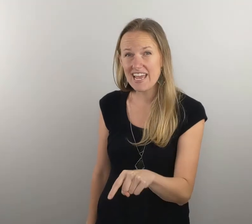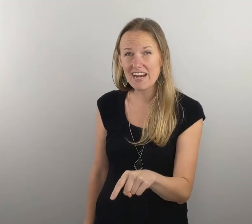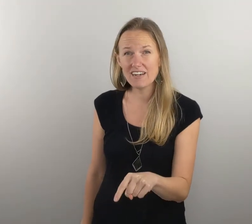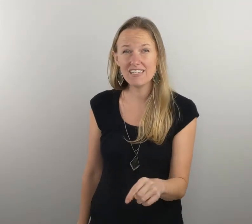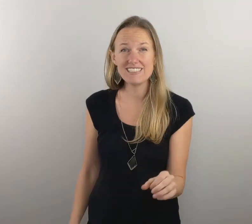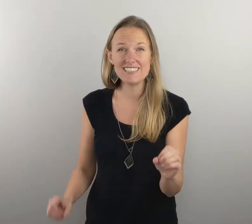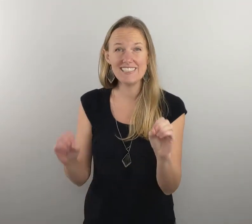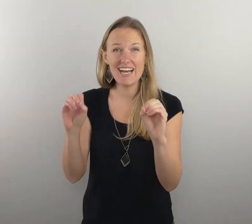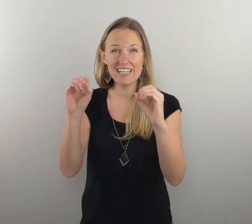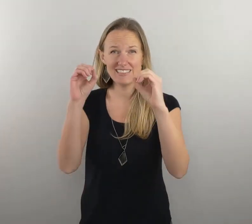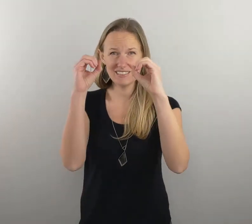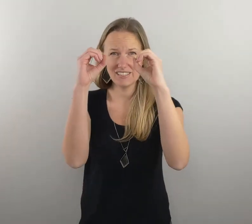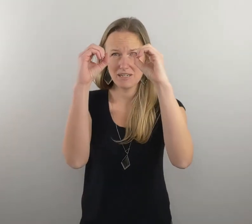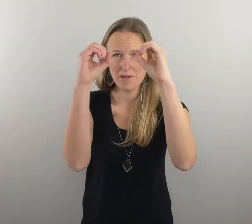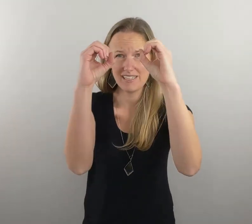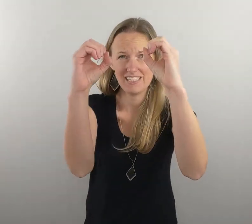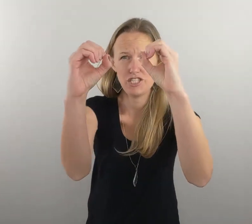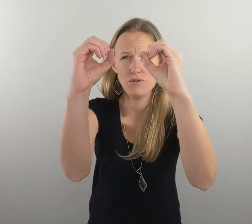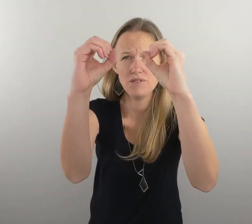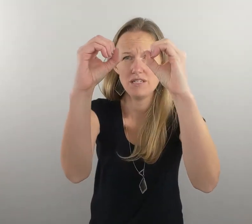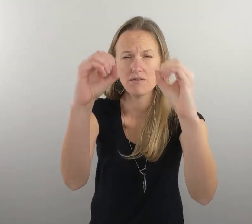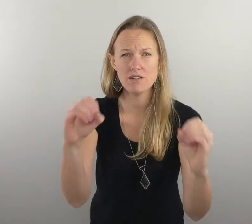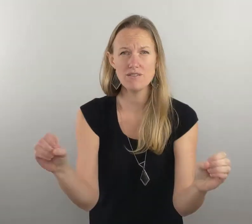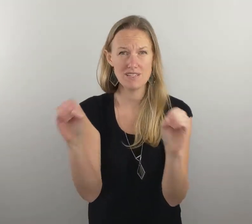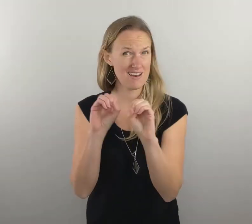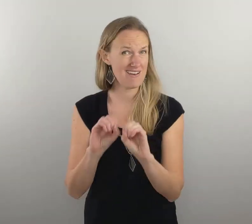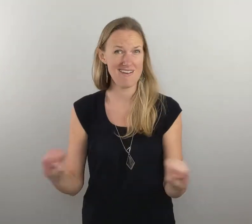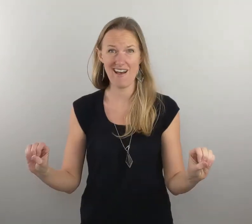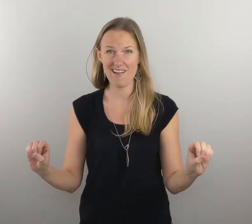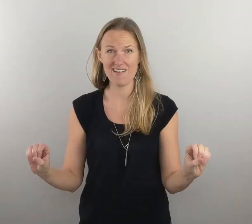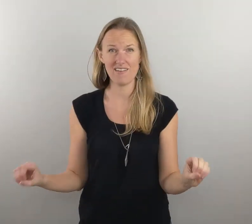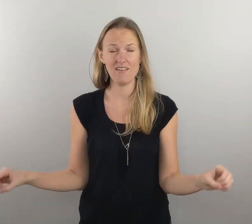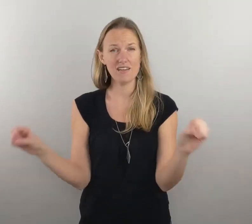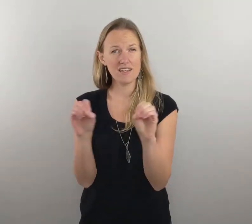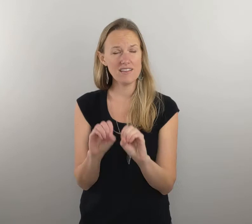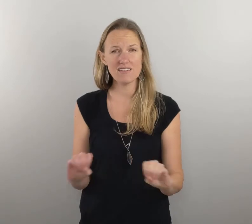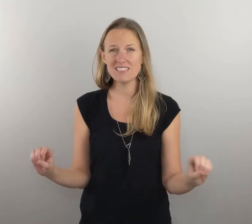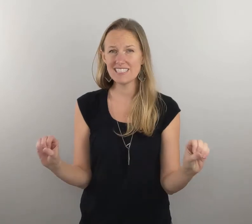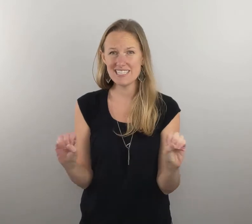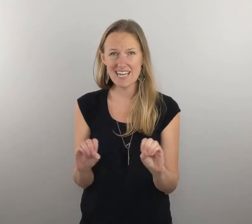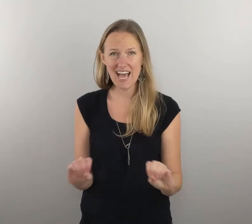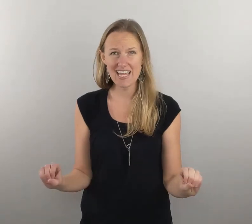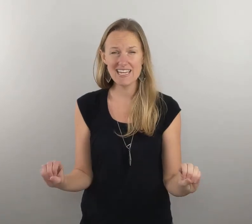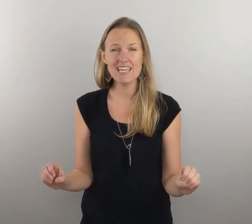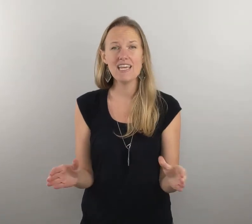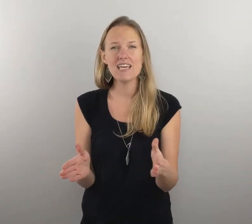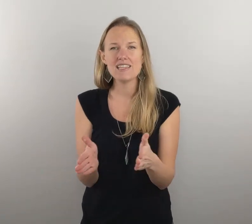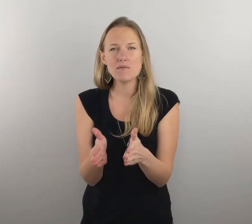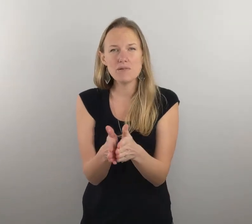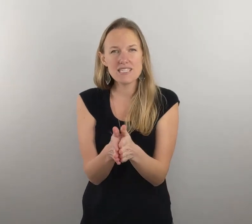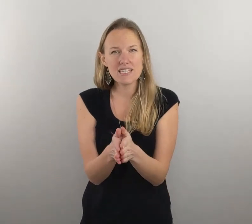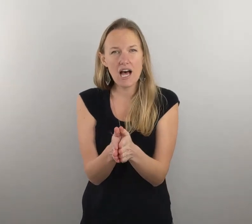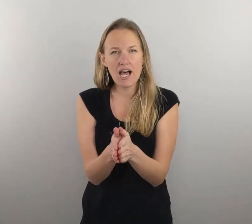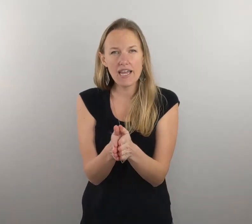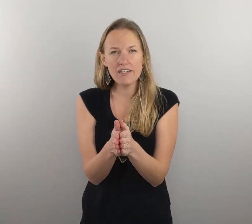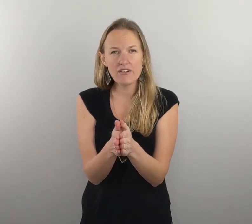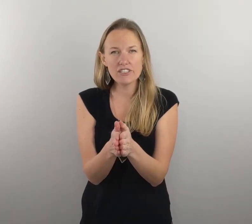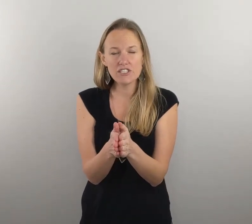There is none. So you kind of make like 2 zeros. None. Okay, there's none. And then beside, you have your 2